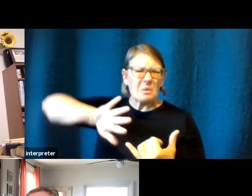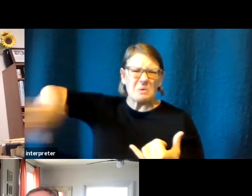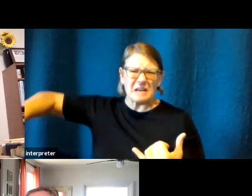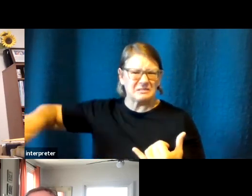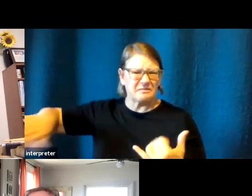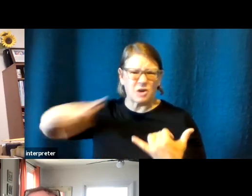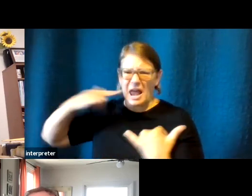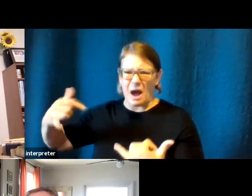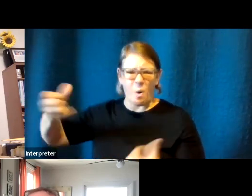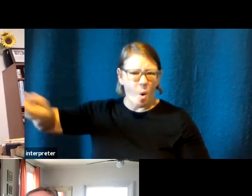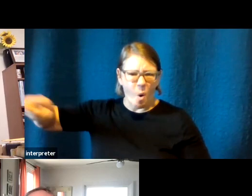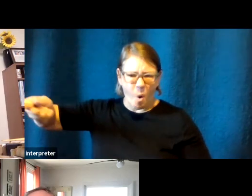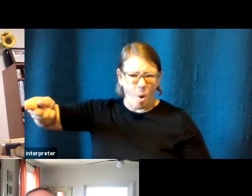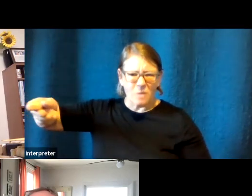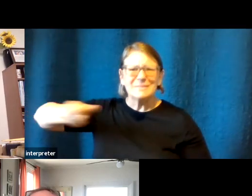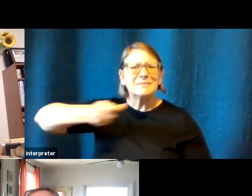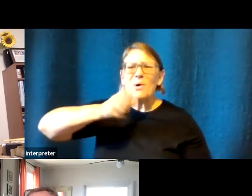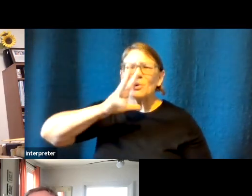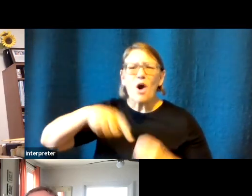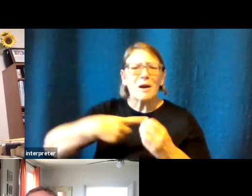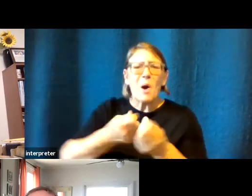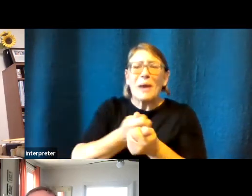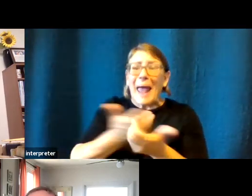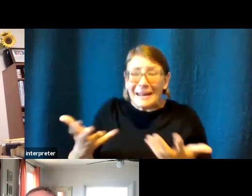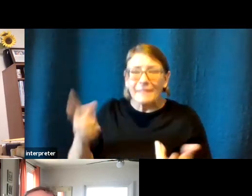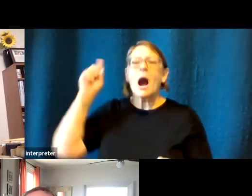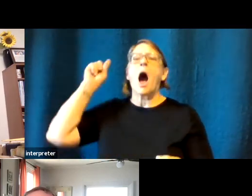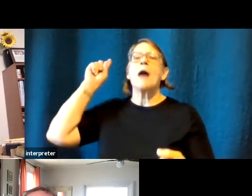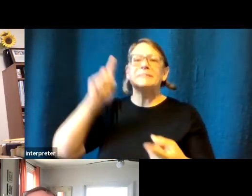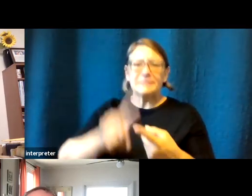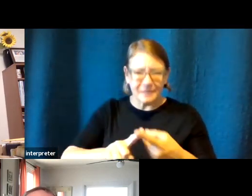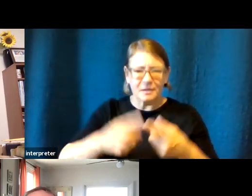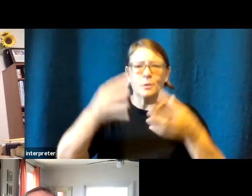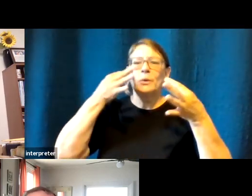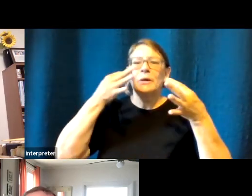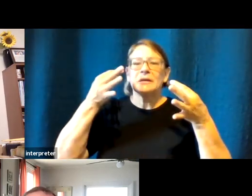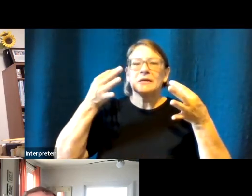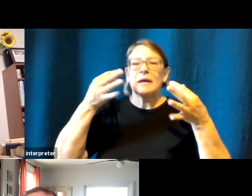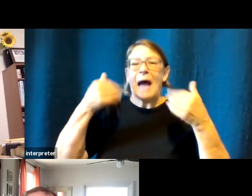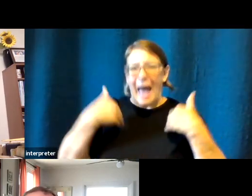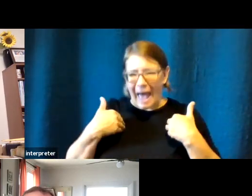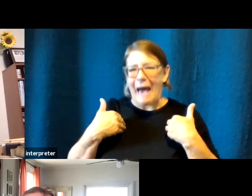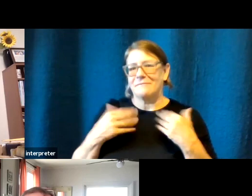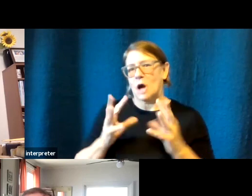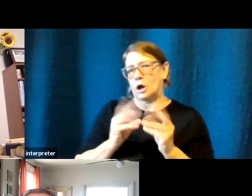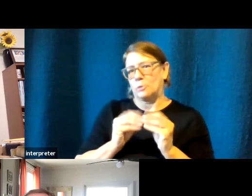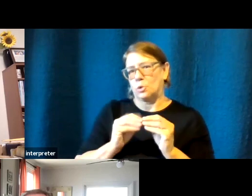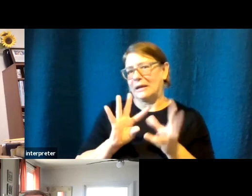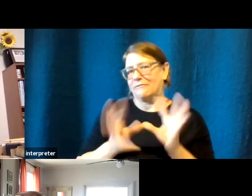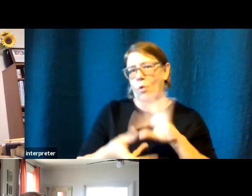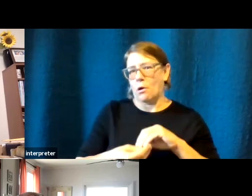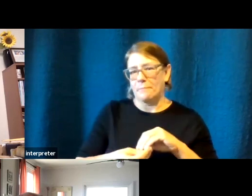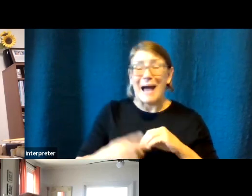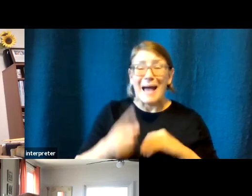Mhm. And not even talk about doing anything else until we've decided, until we've had the community forum. I think it's a